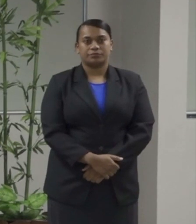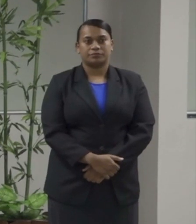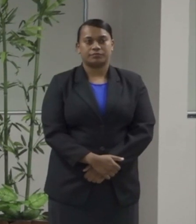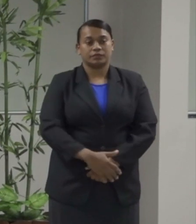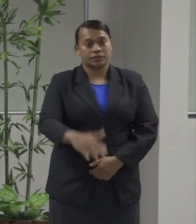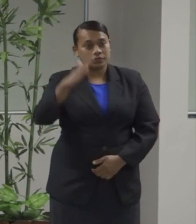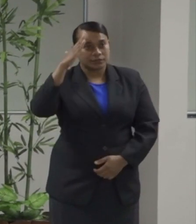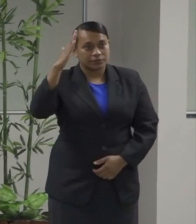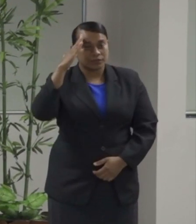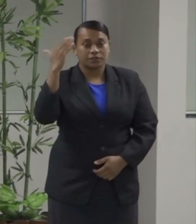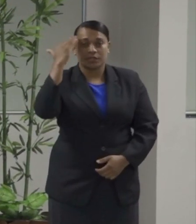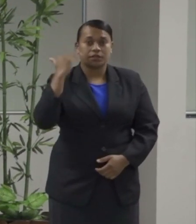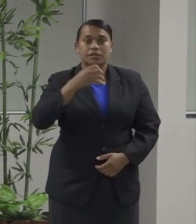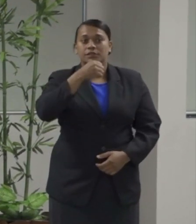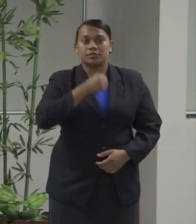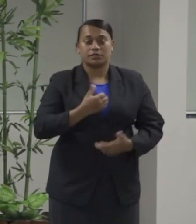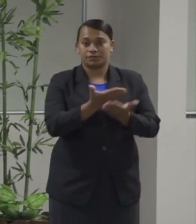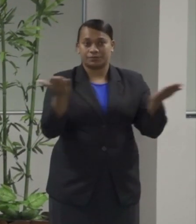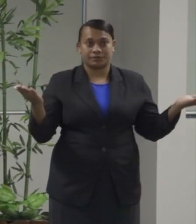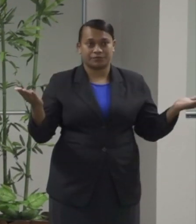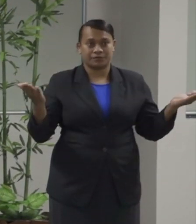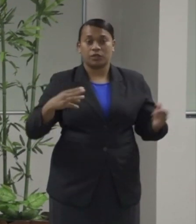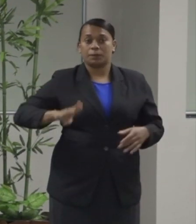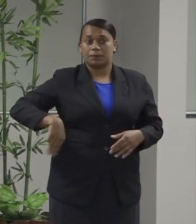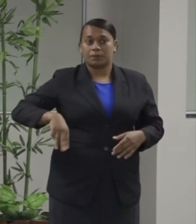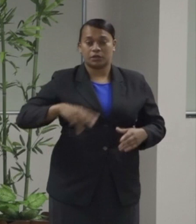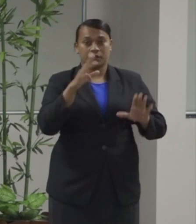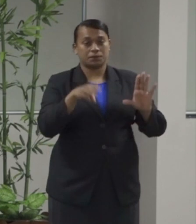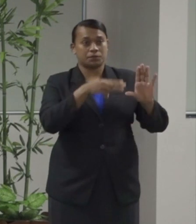Bulawanaka, ladies and gentlemen, and members of the media.